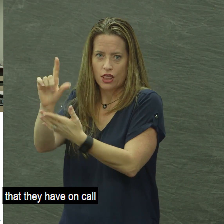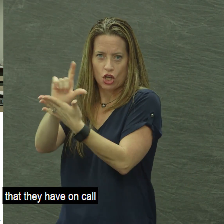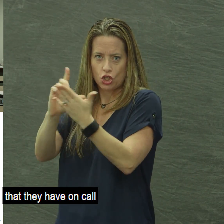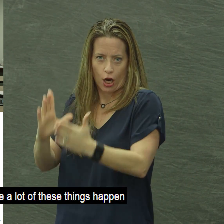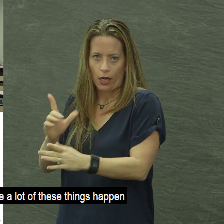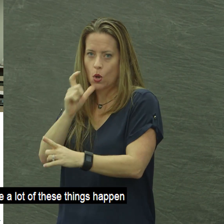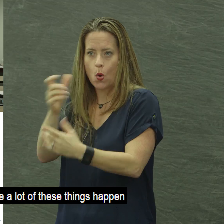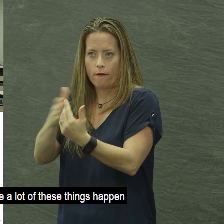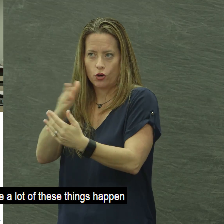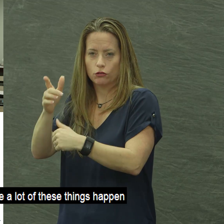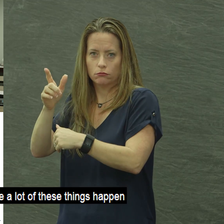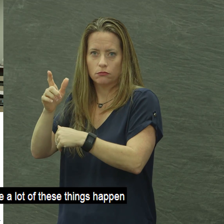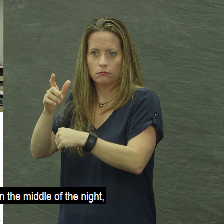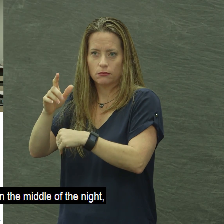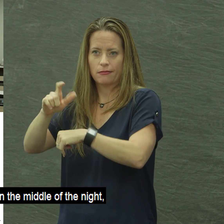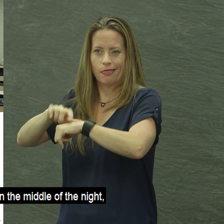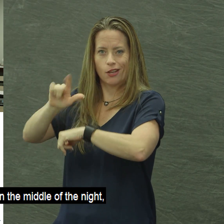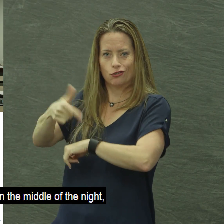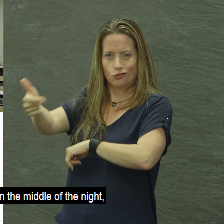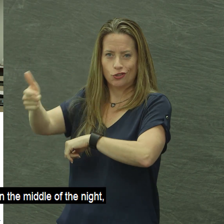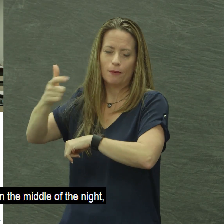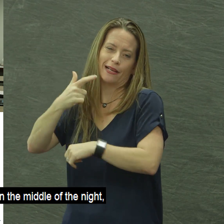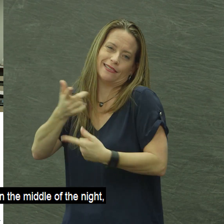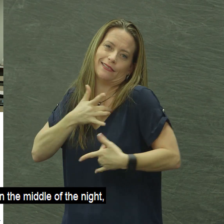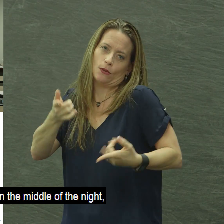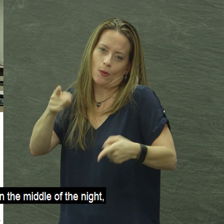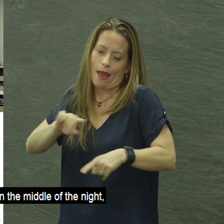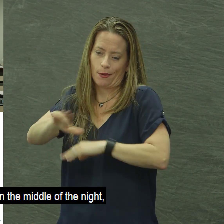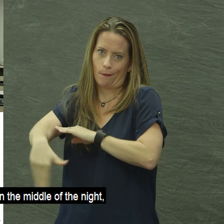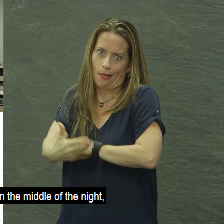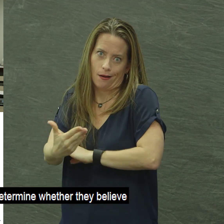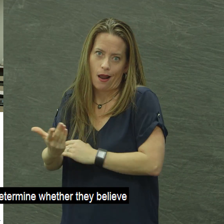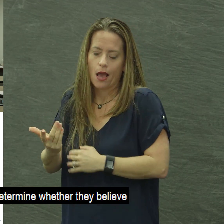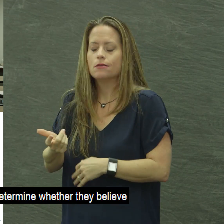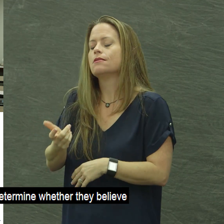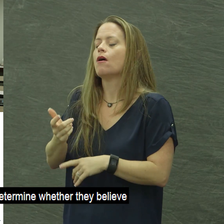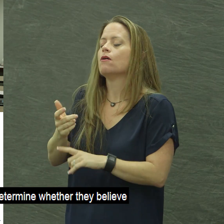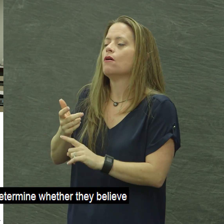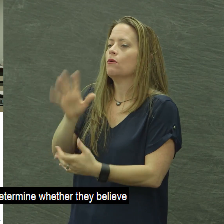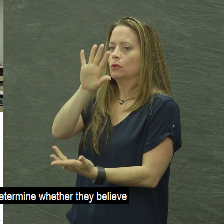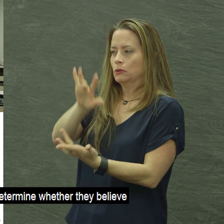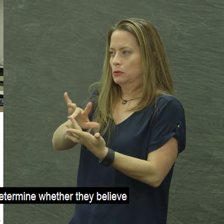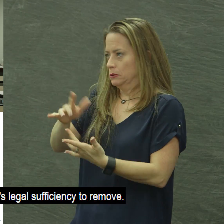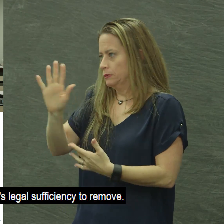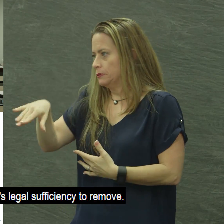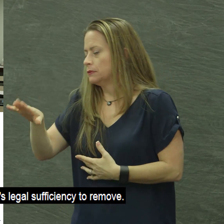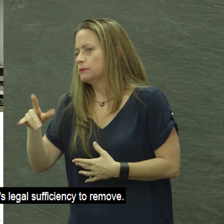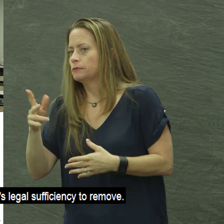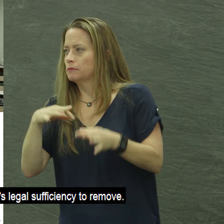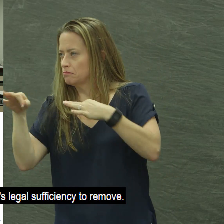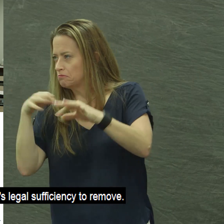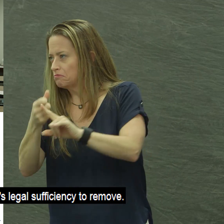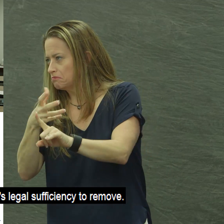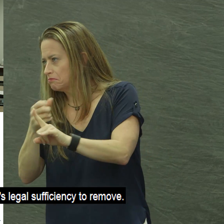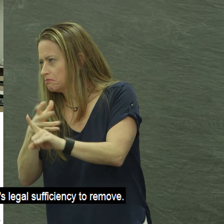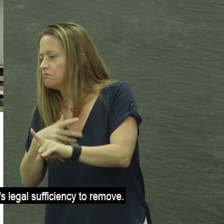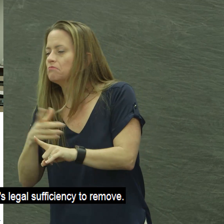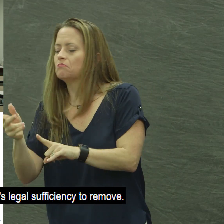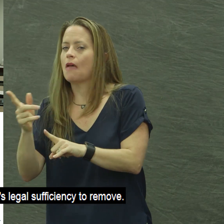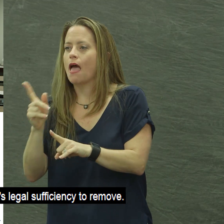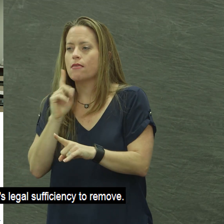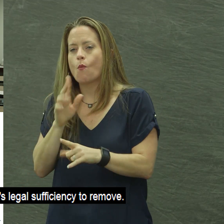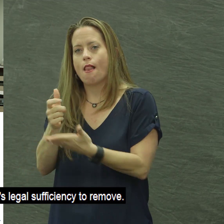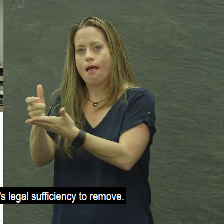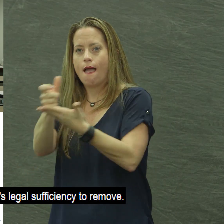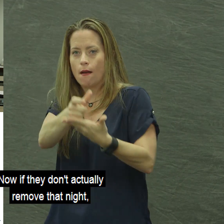have on call, because a lot of these things happen in the middle of the night, and determine whether they believe there's legal sufficiency to